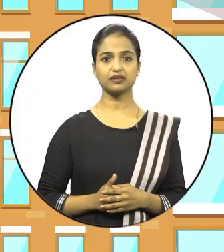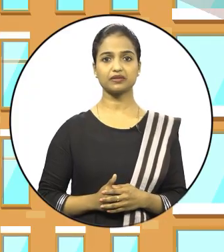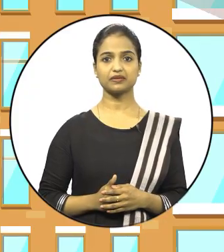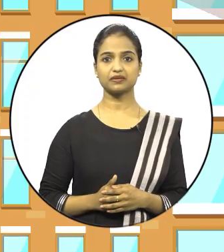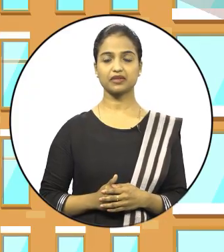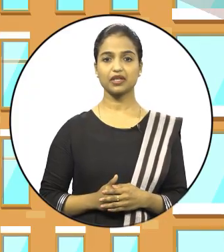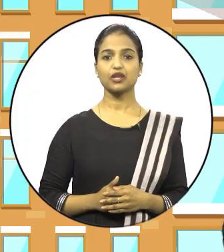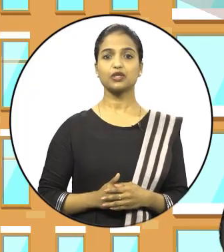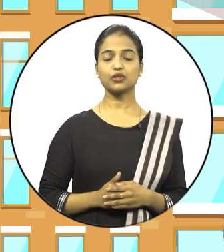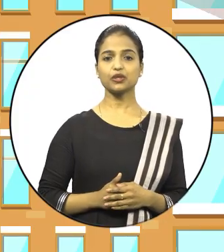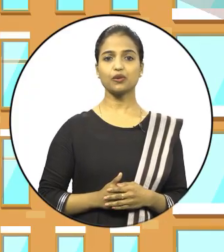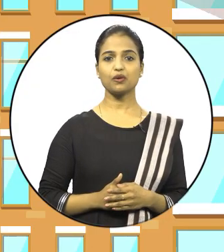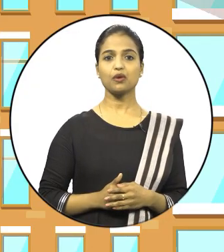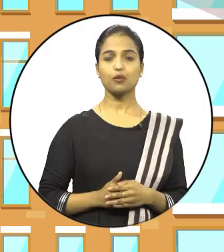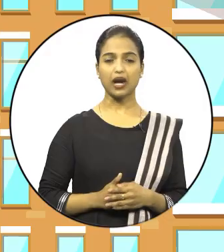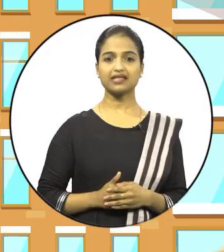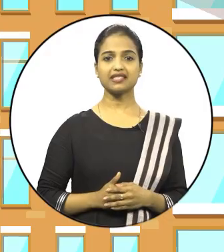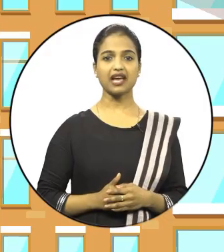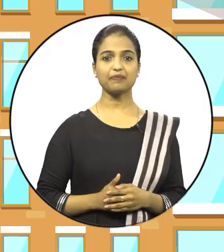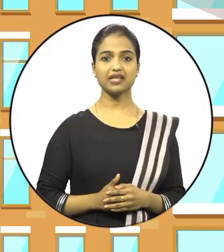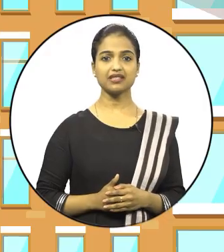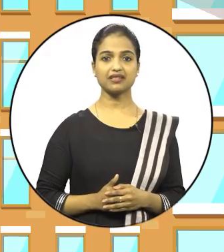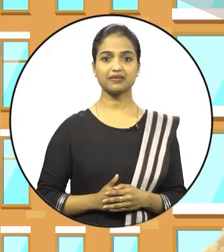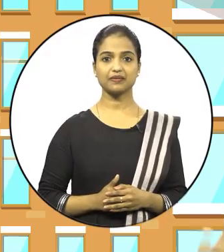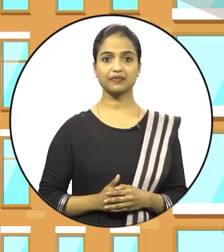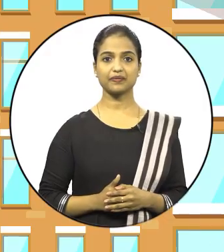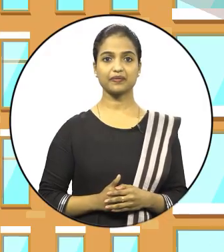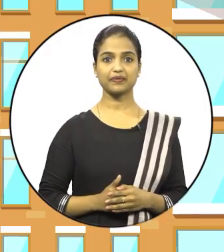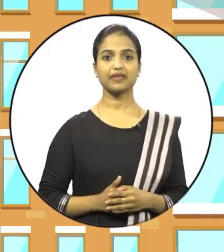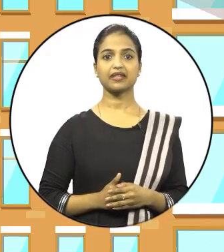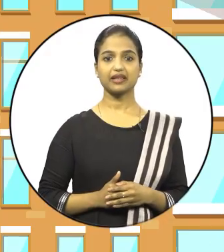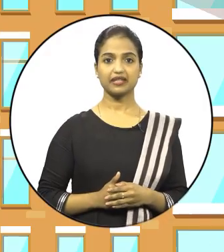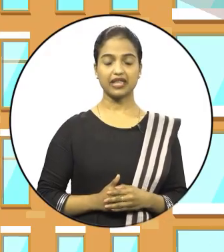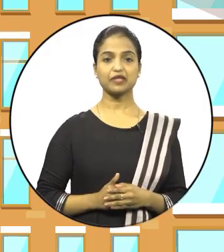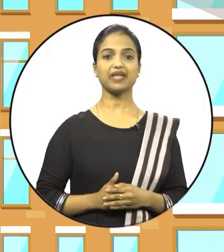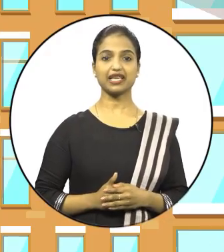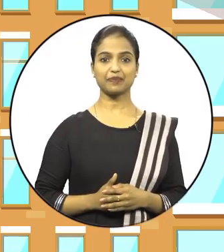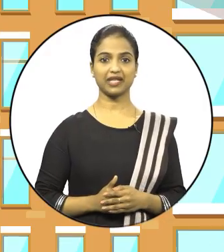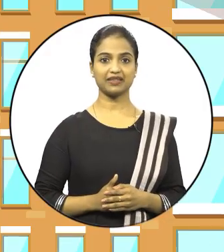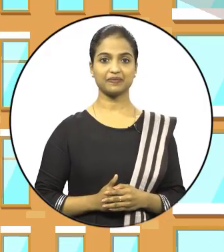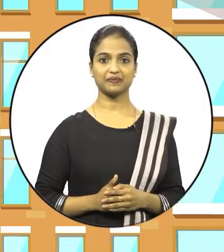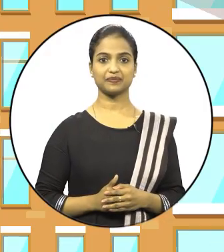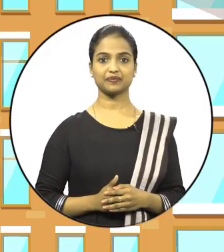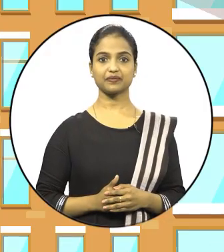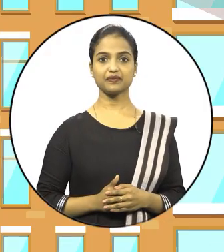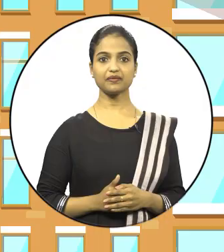smoke? Do you know why this happens? Let me